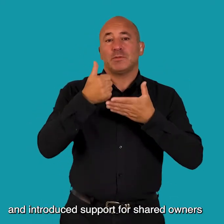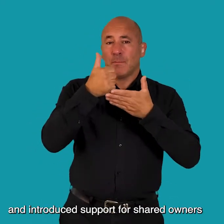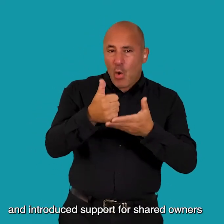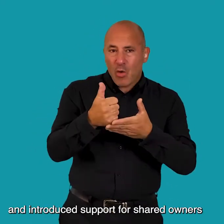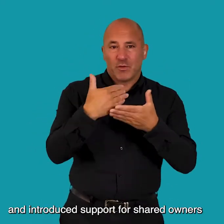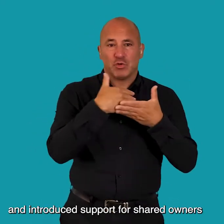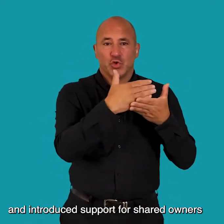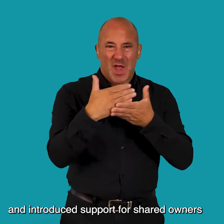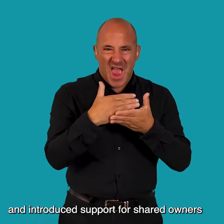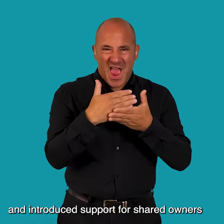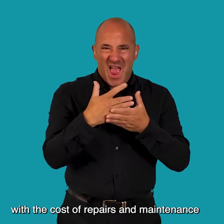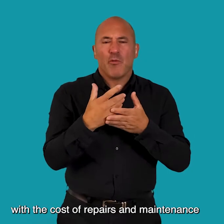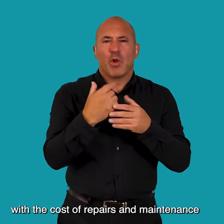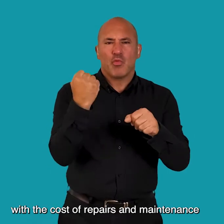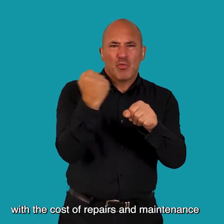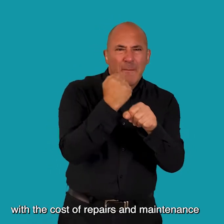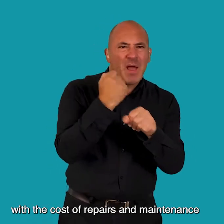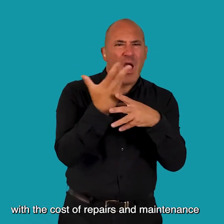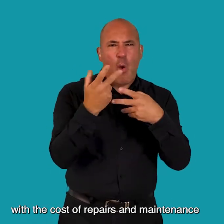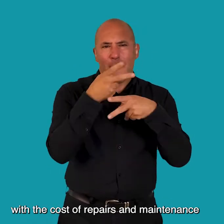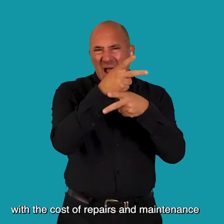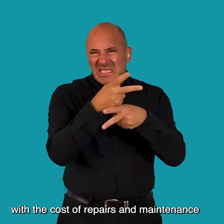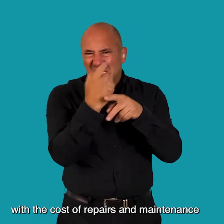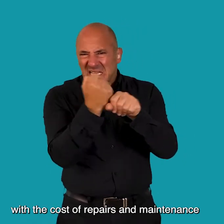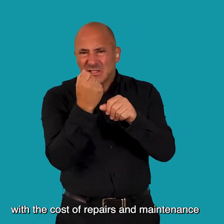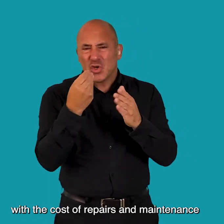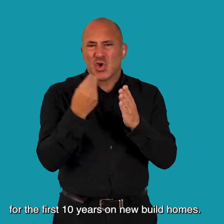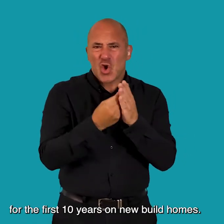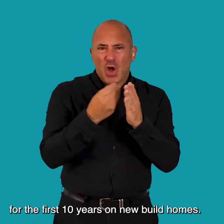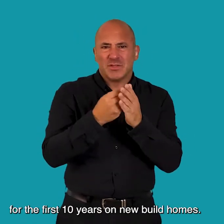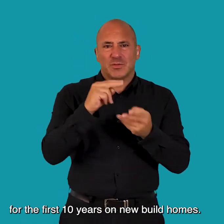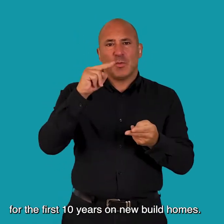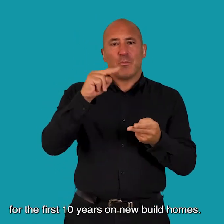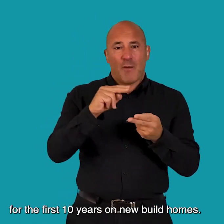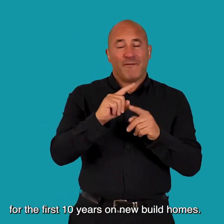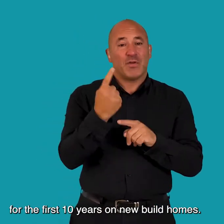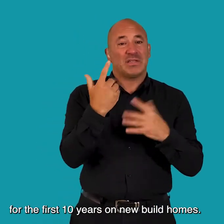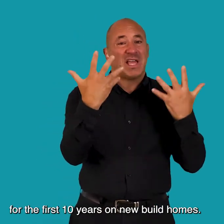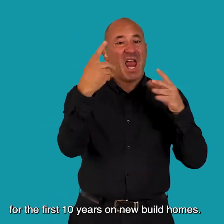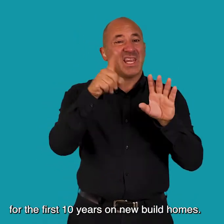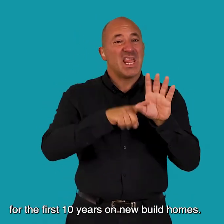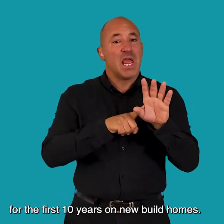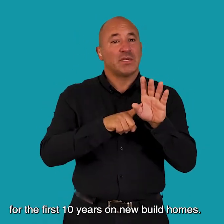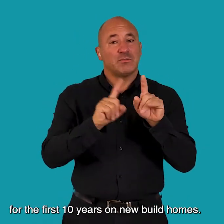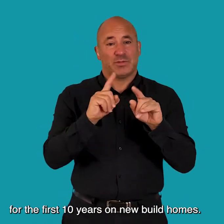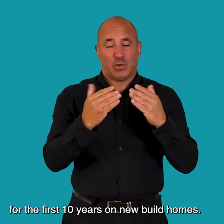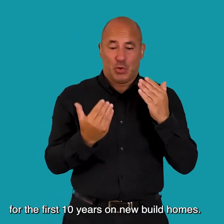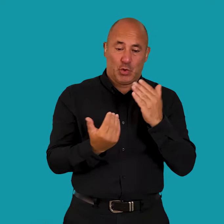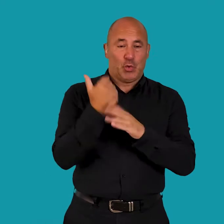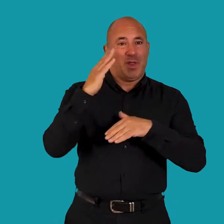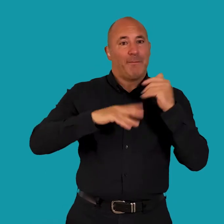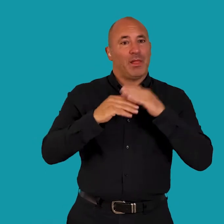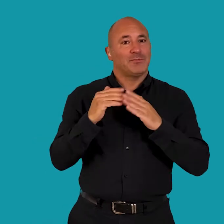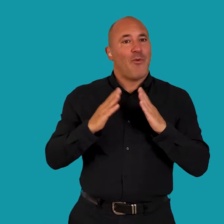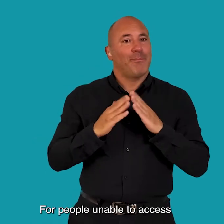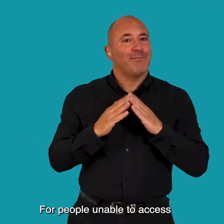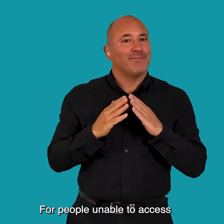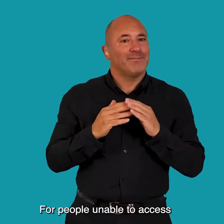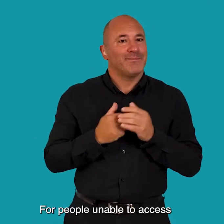for shared owners with the cost of repairs and maintenance for the first 10 years on new build homes. For people